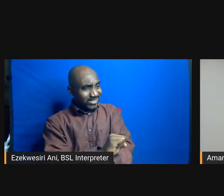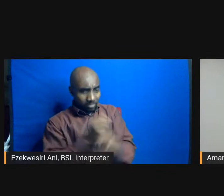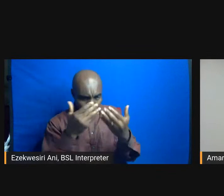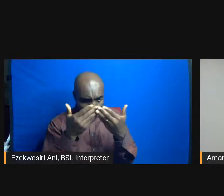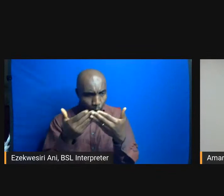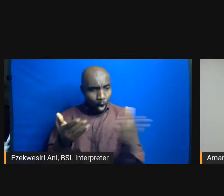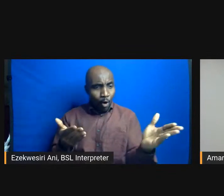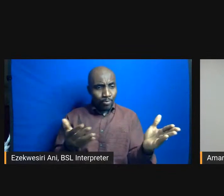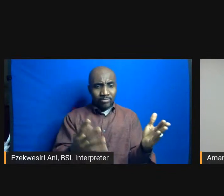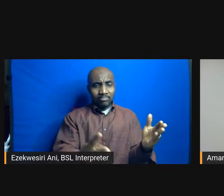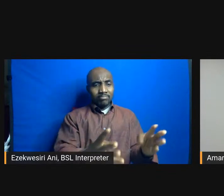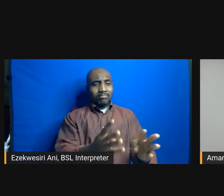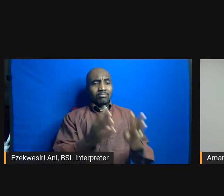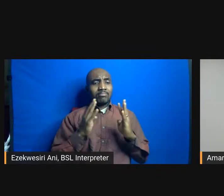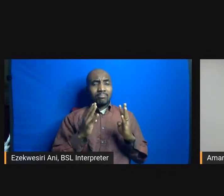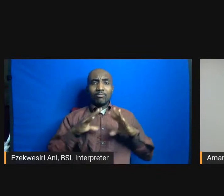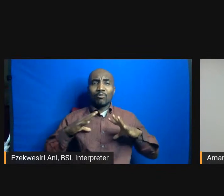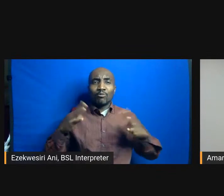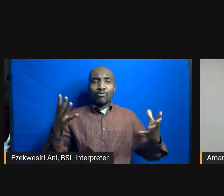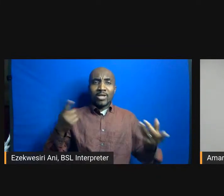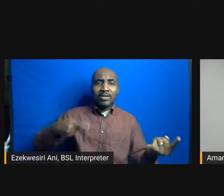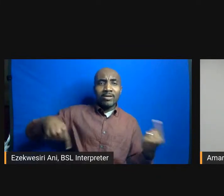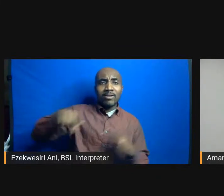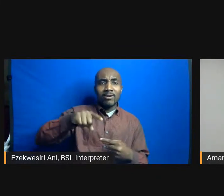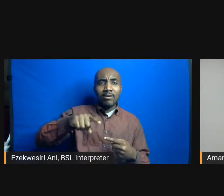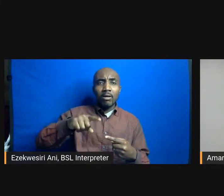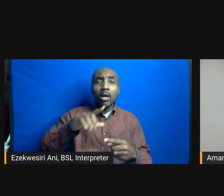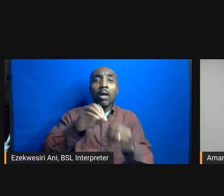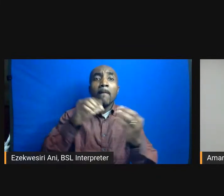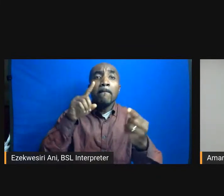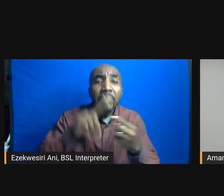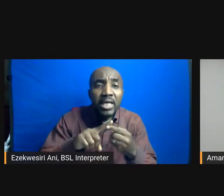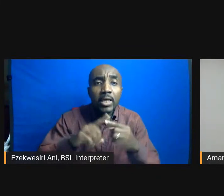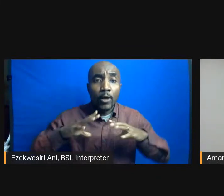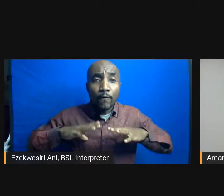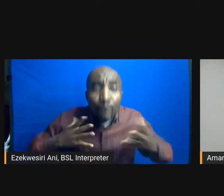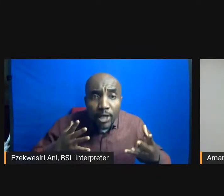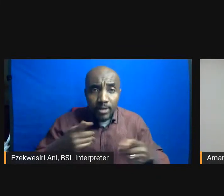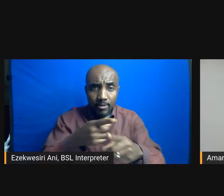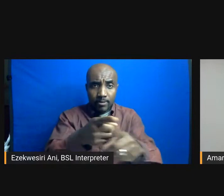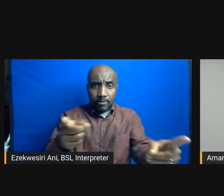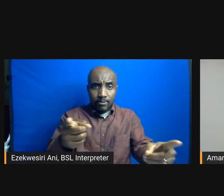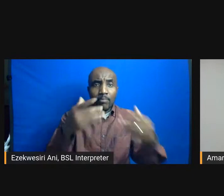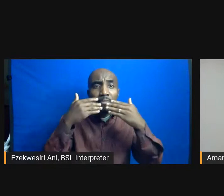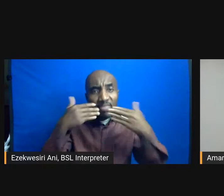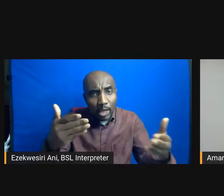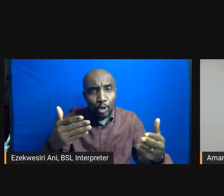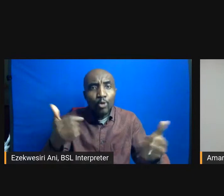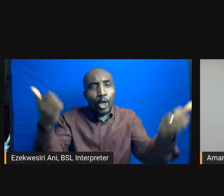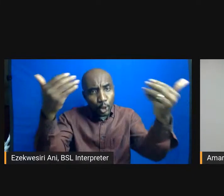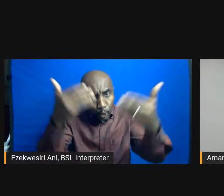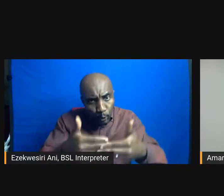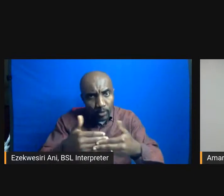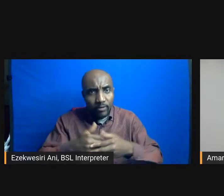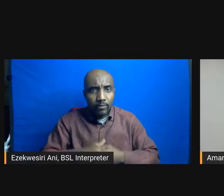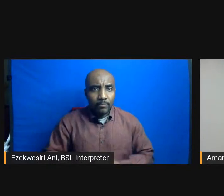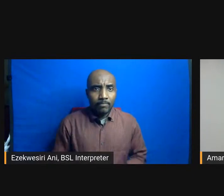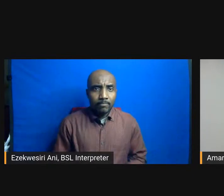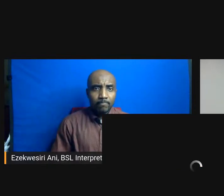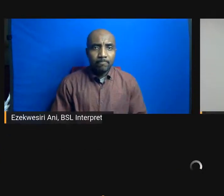that are bound. Be free." Thank you, and good evening.